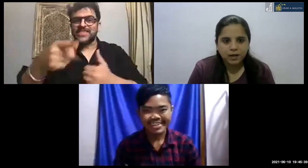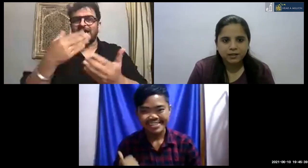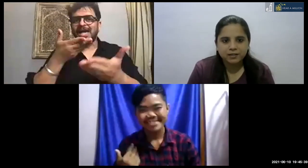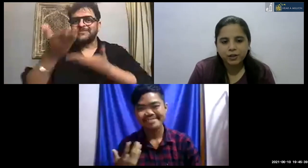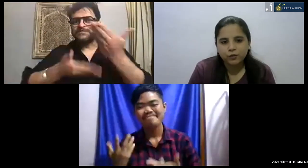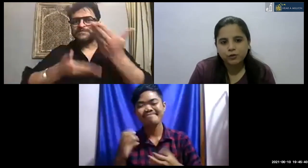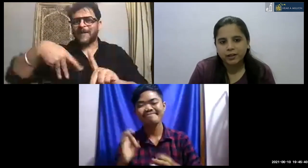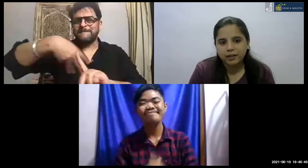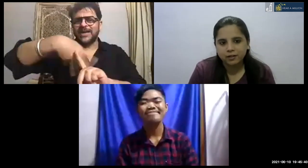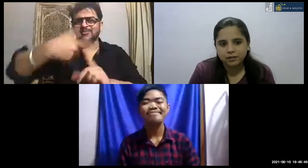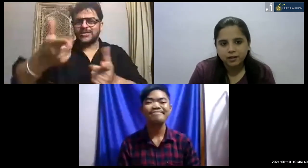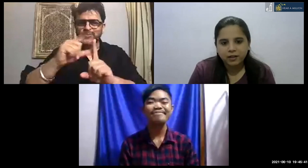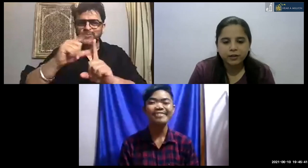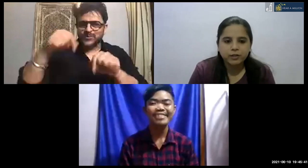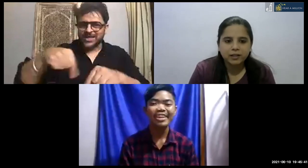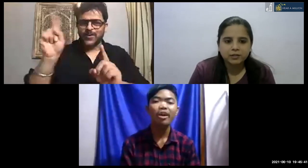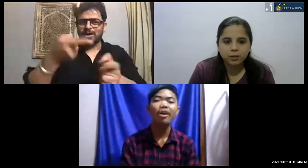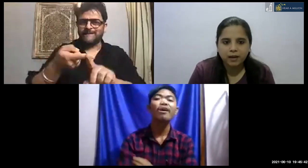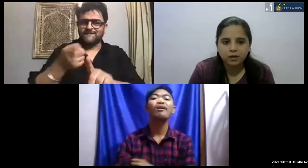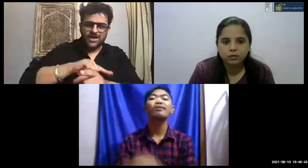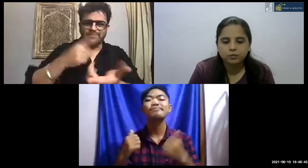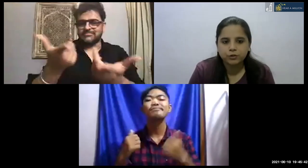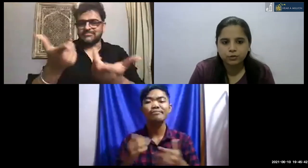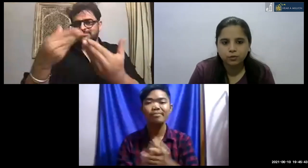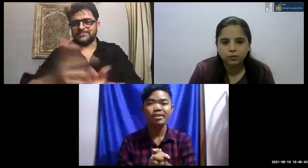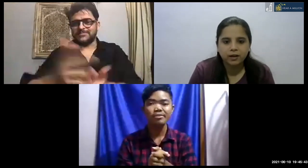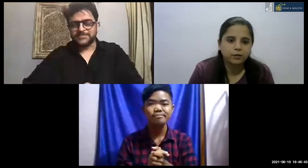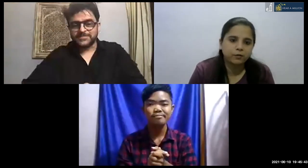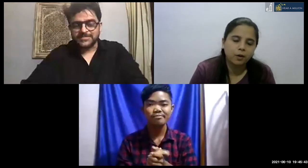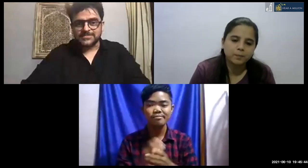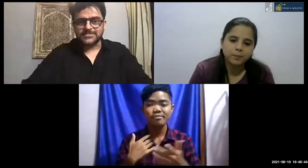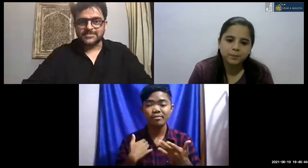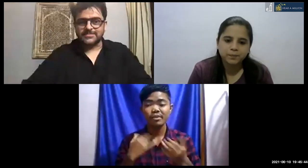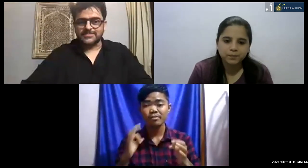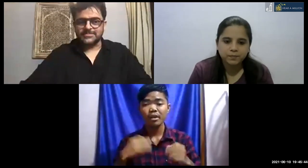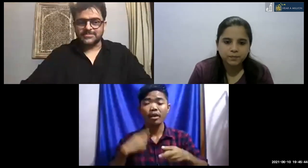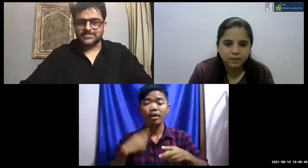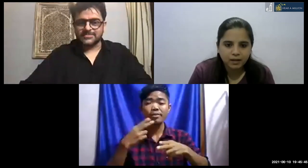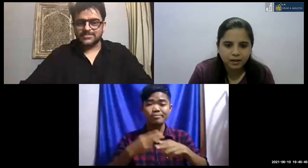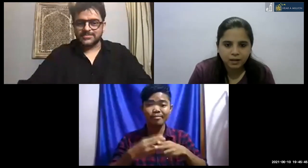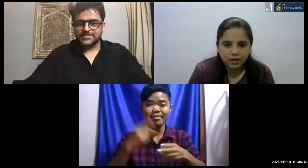Hello, Smart. Thank you for joining here. Can you tell us your background, what you do, where are you from?